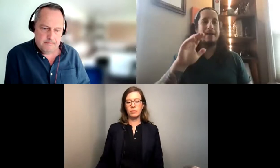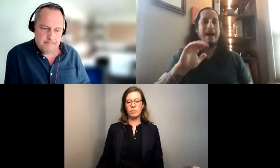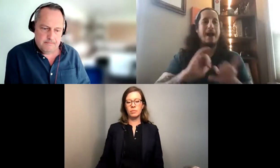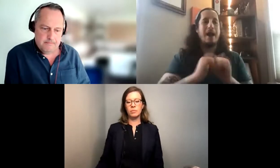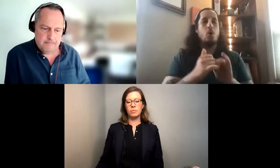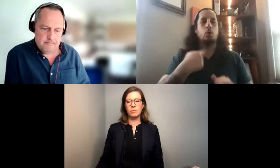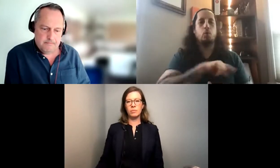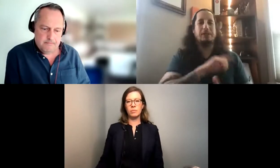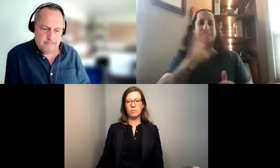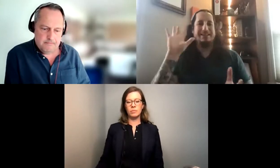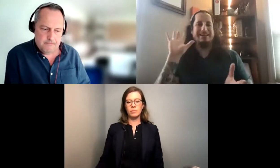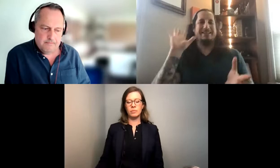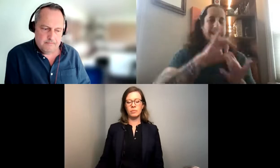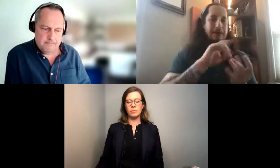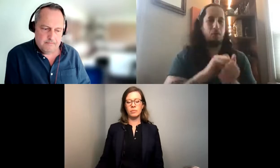they both happen to be deaf.